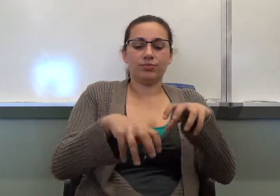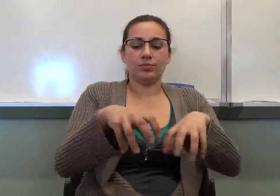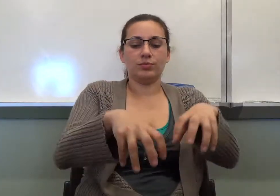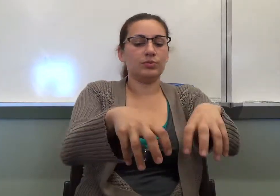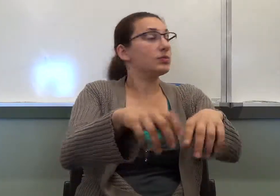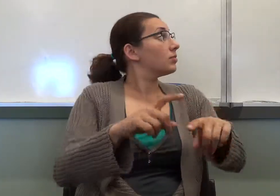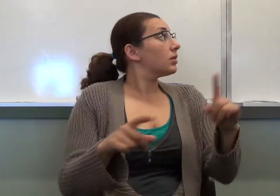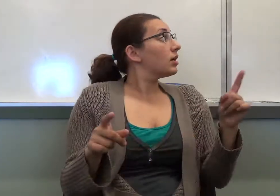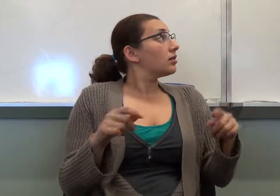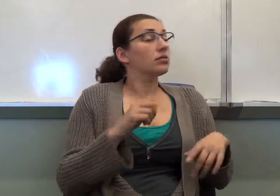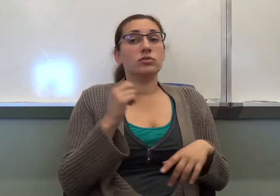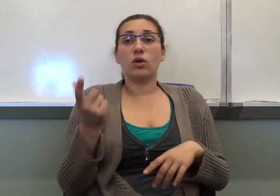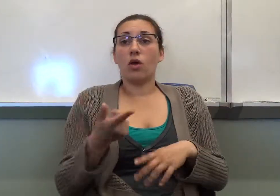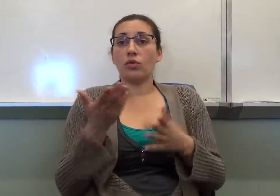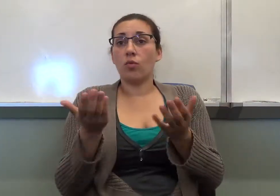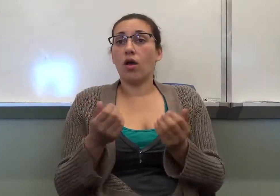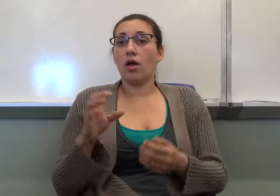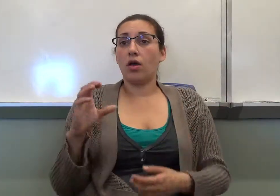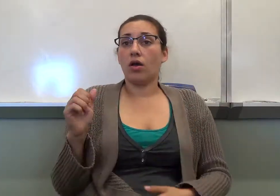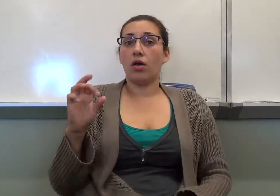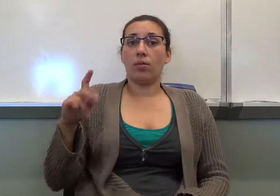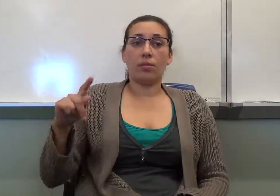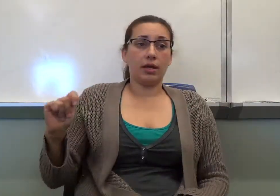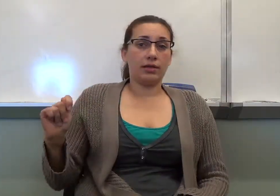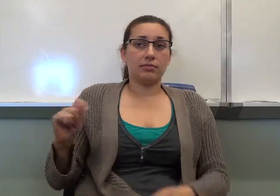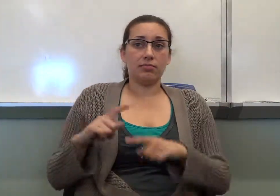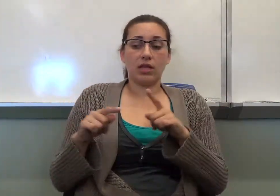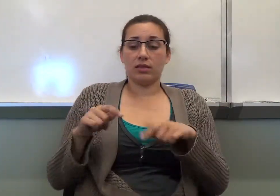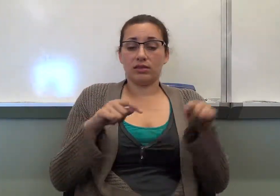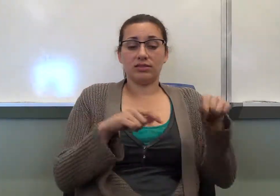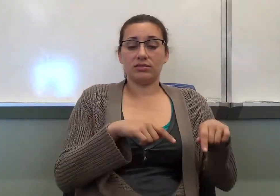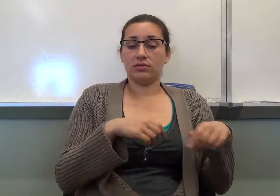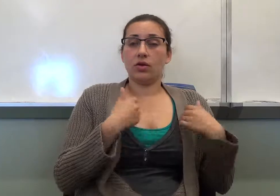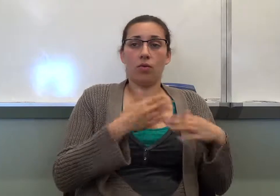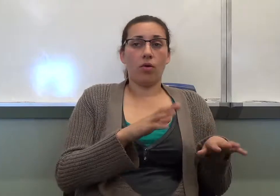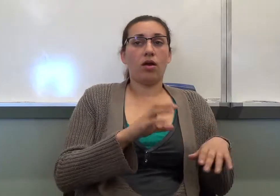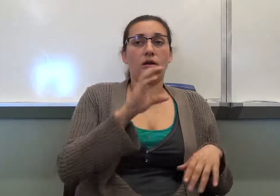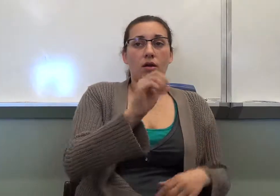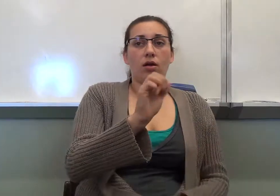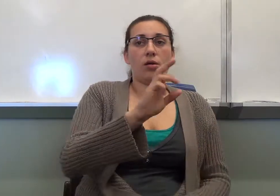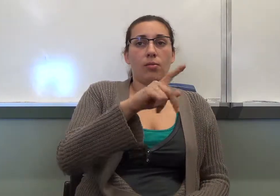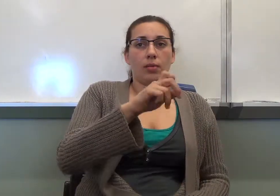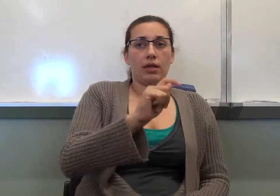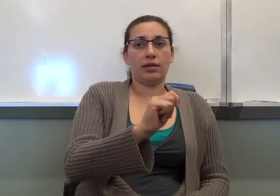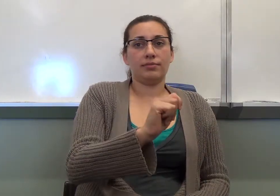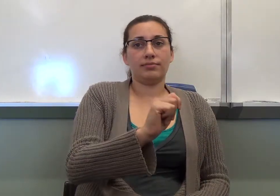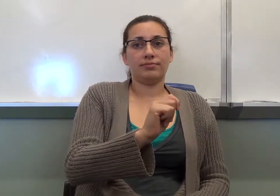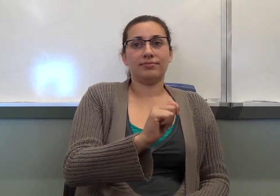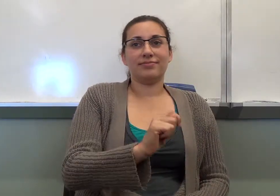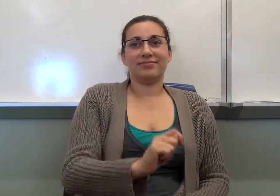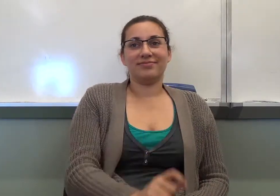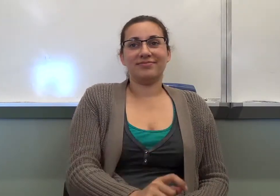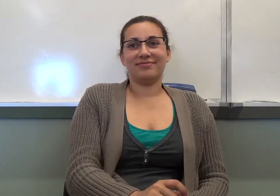be carpeted, but that does not. So they tell you a few dimensions here. This